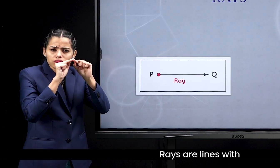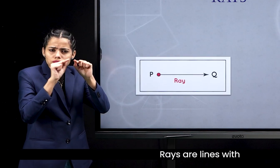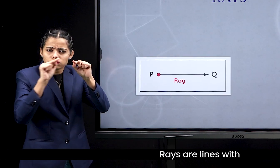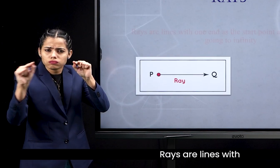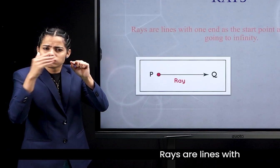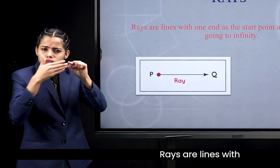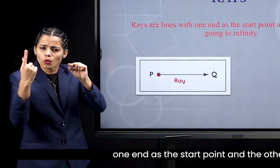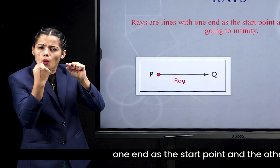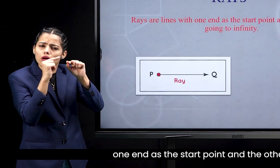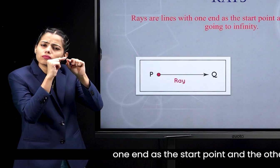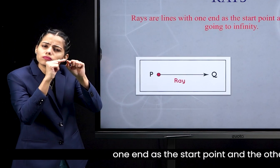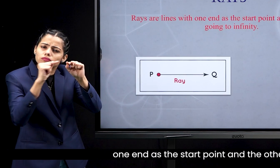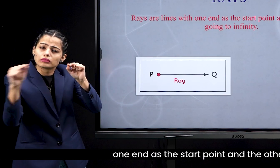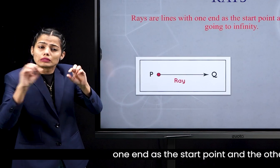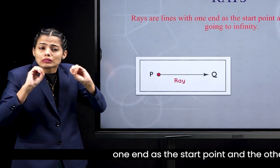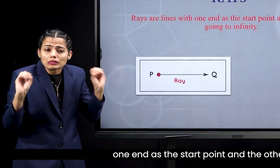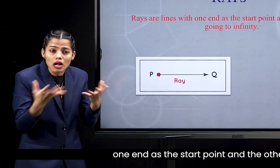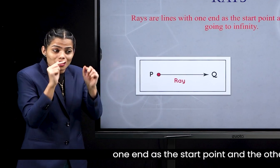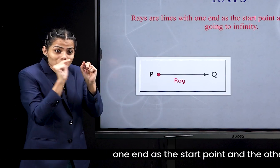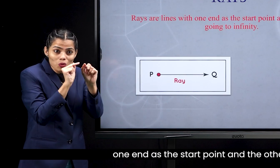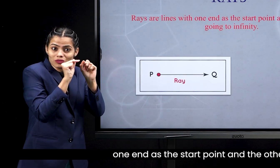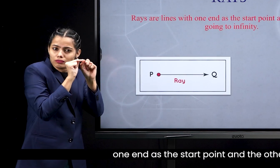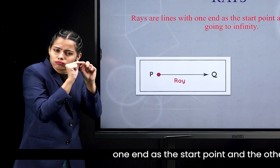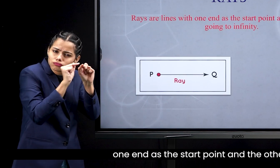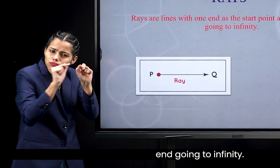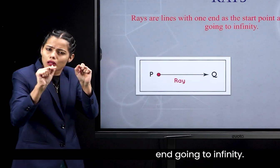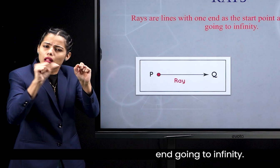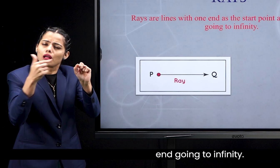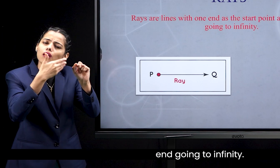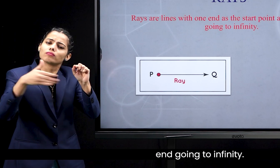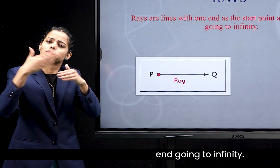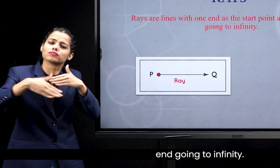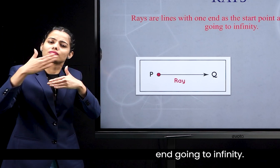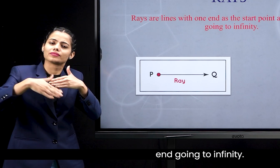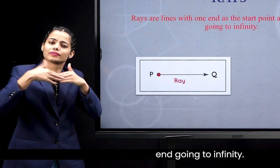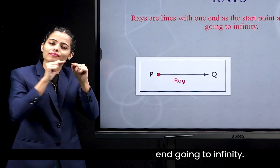Rays are lines with one end as the start point and the other end going to infinity.